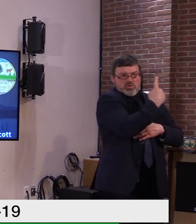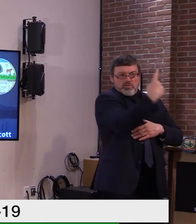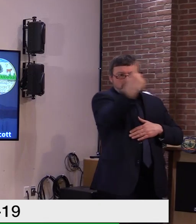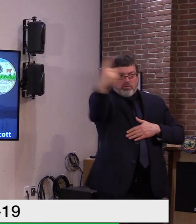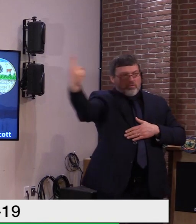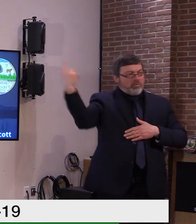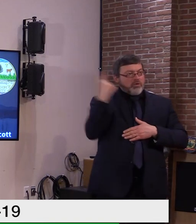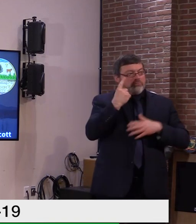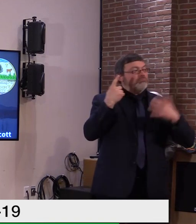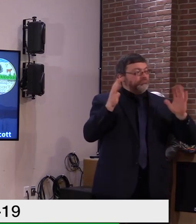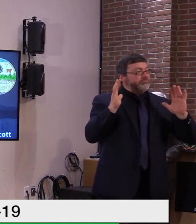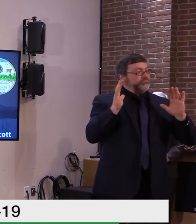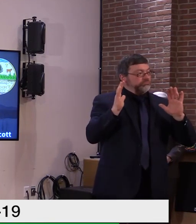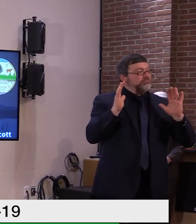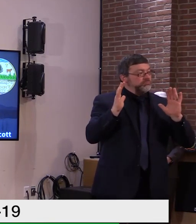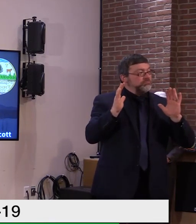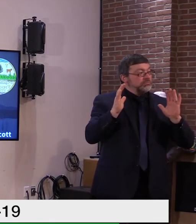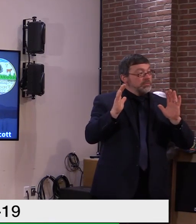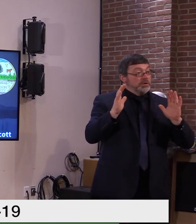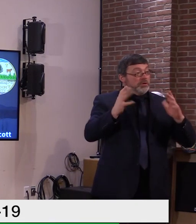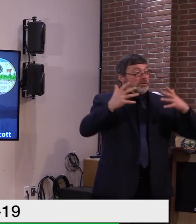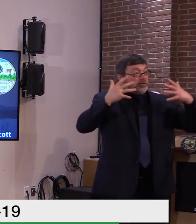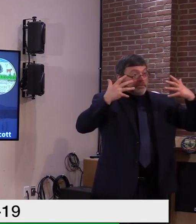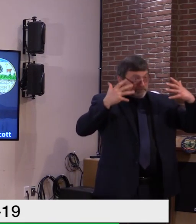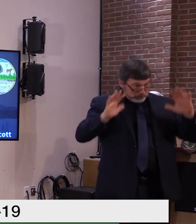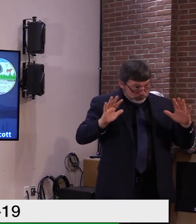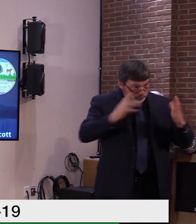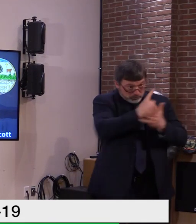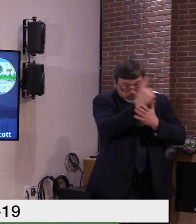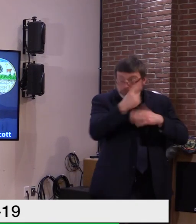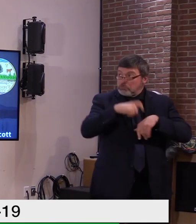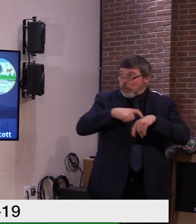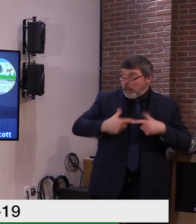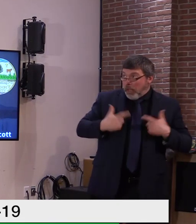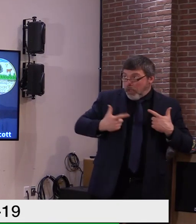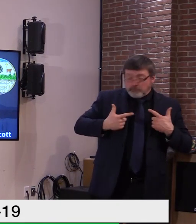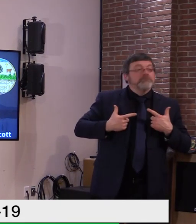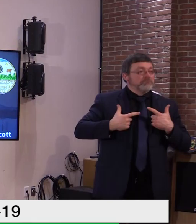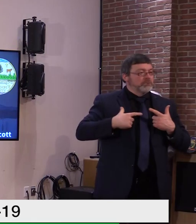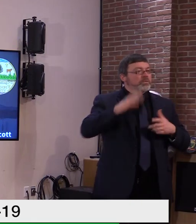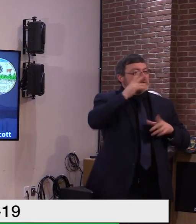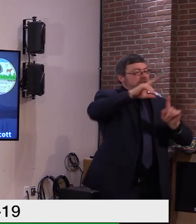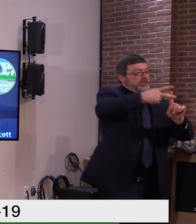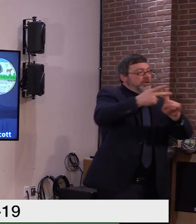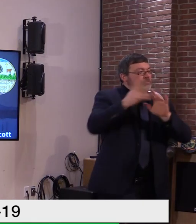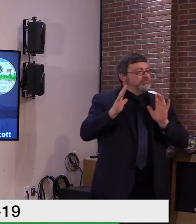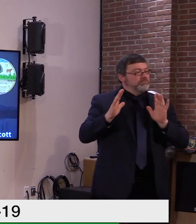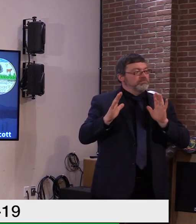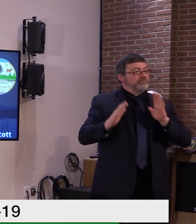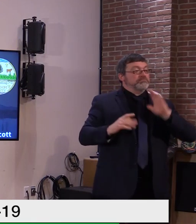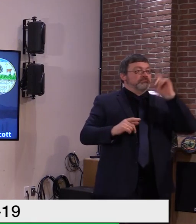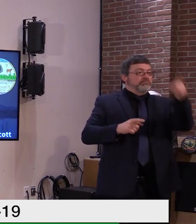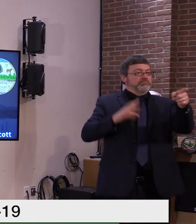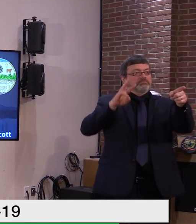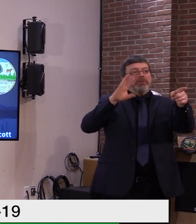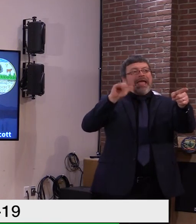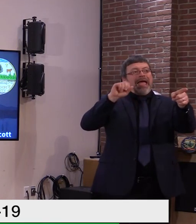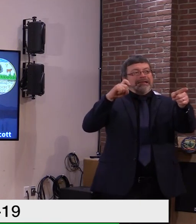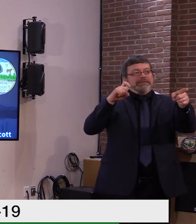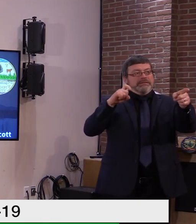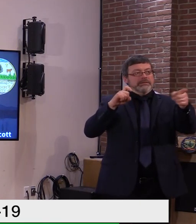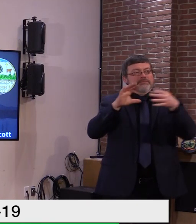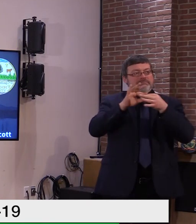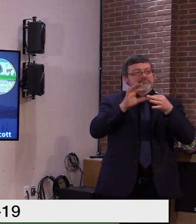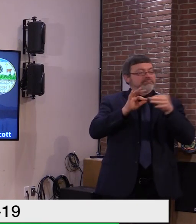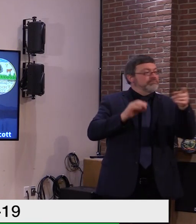to those with second questions, if there's time. We'll start in the room with Calvin. Thank you, Governor. So